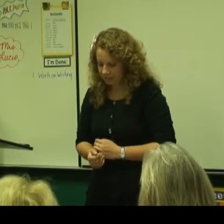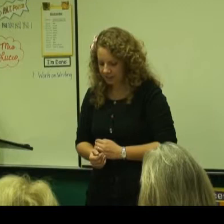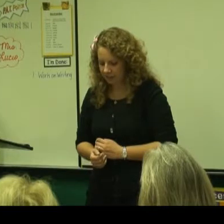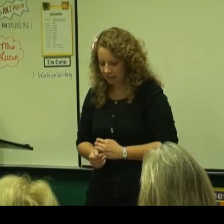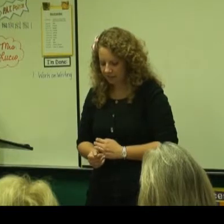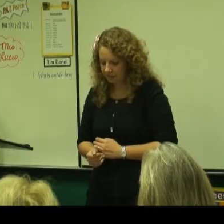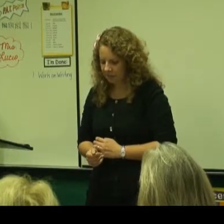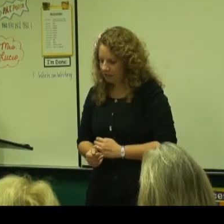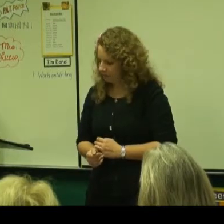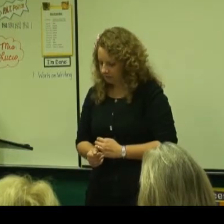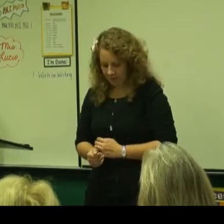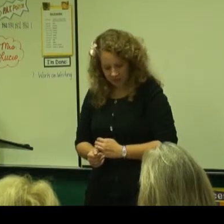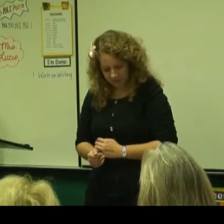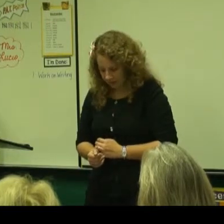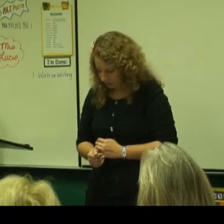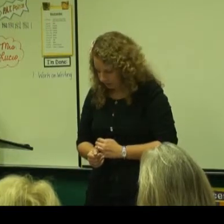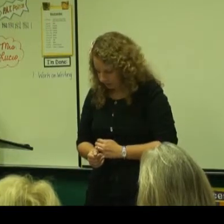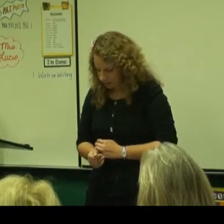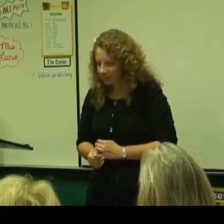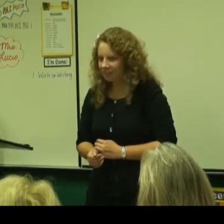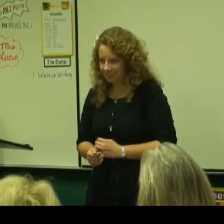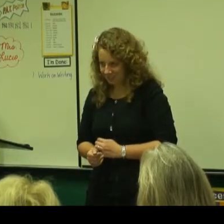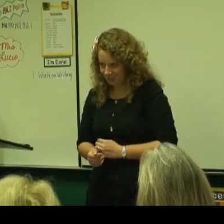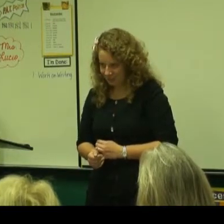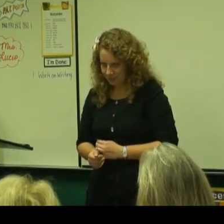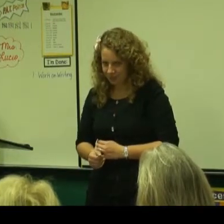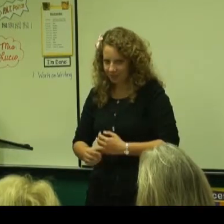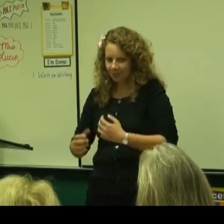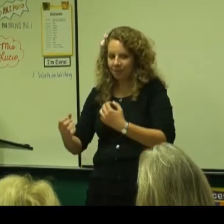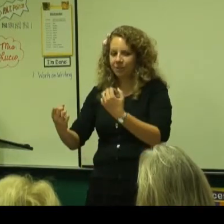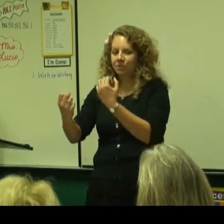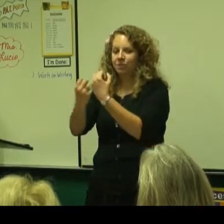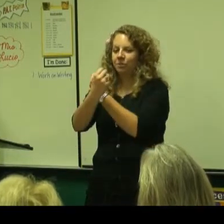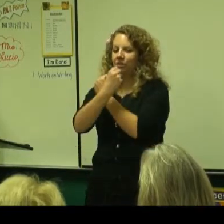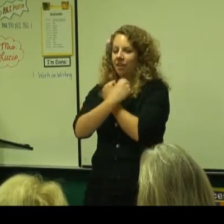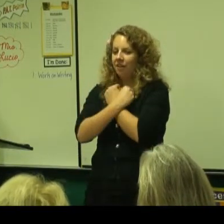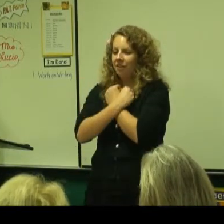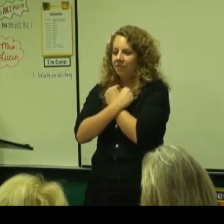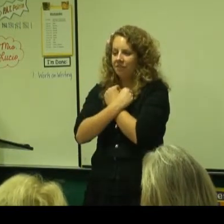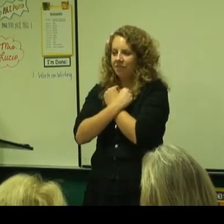said love, fail never, continues. So love,